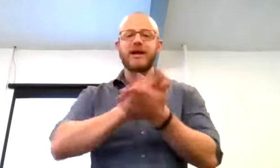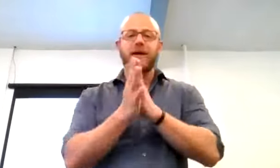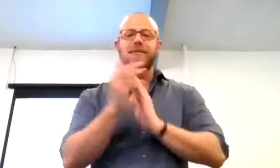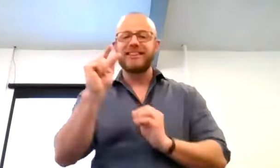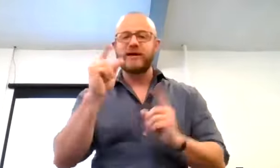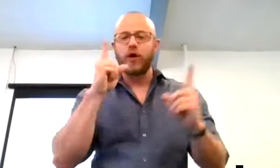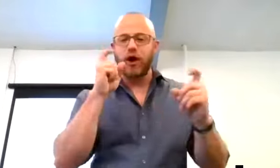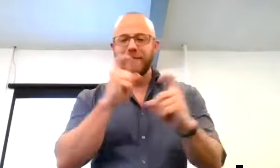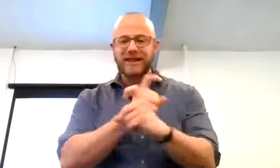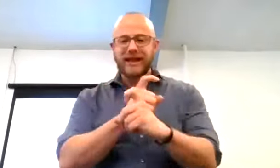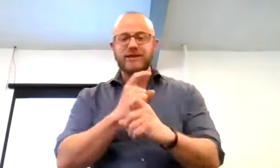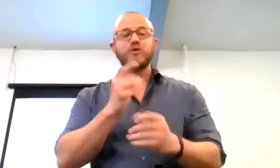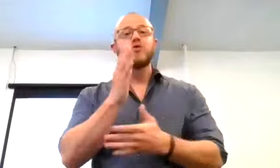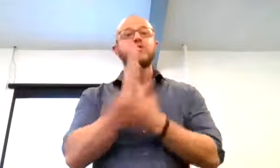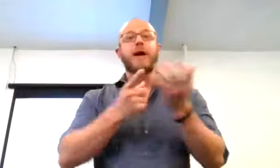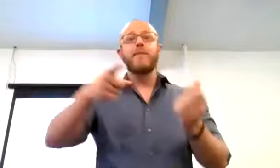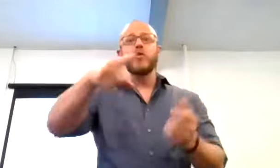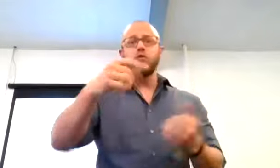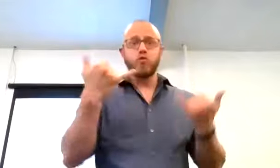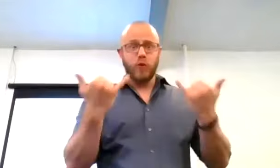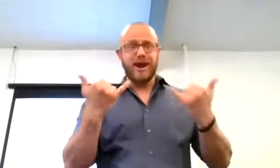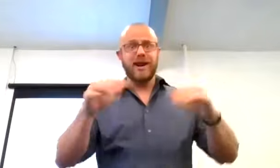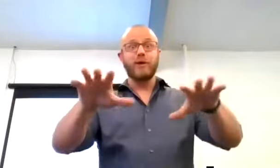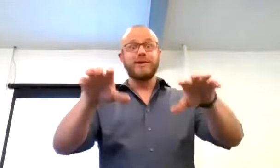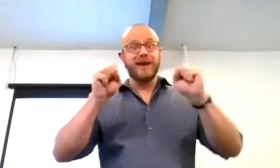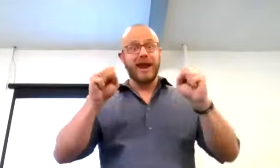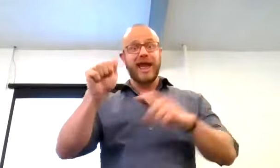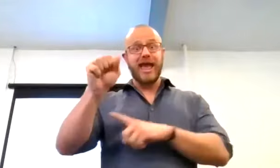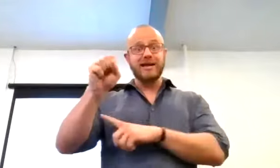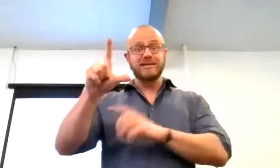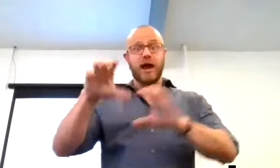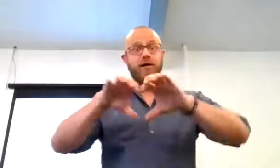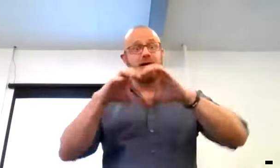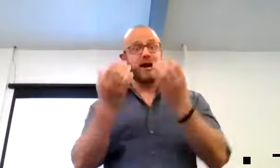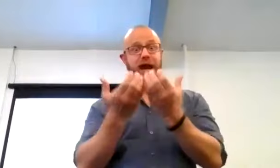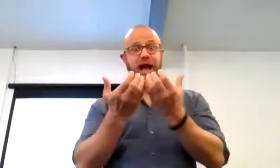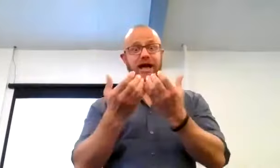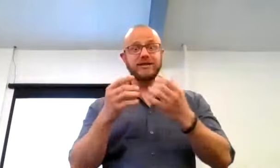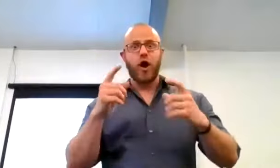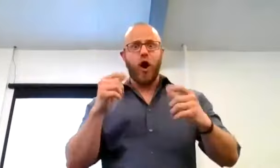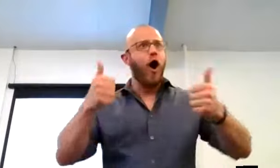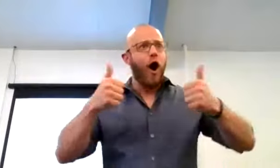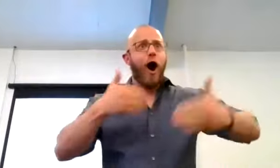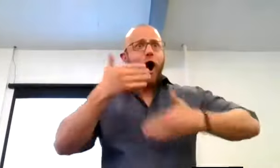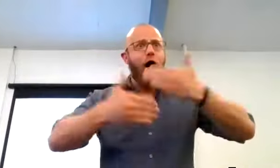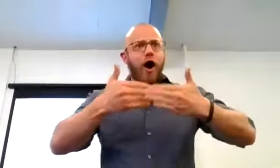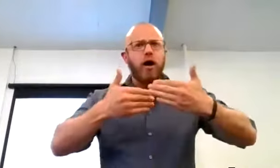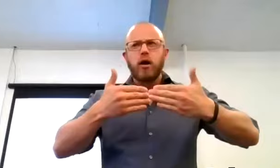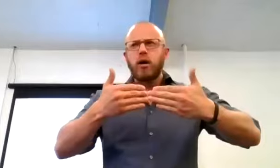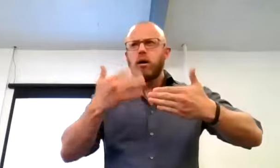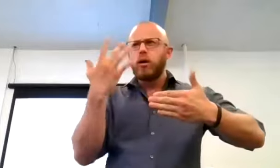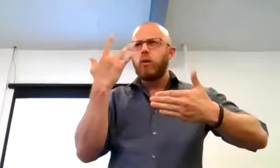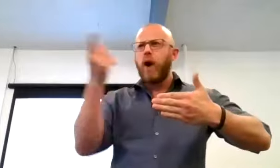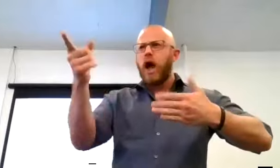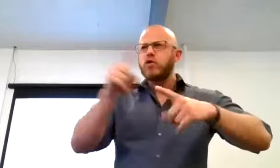over time, it will become a little bit more complicated. But for right now, if you're taking an ASL class that you guys are, and you guys are gonna progress